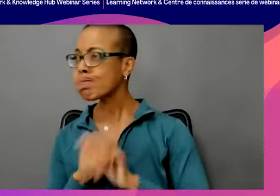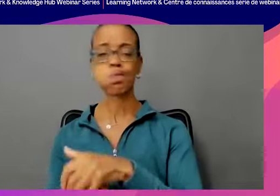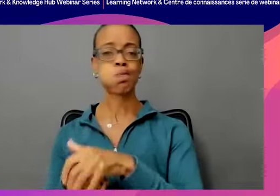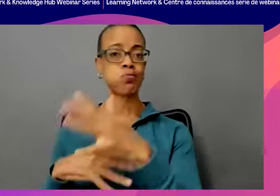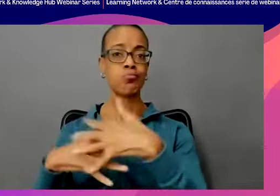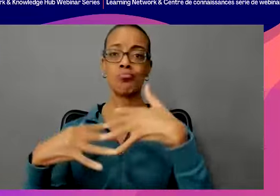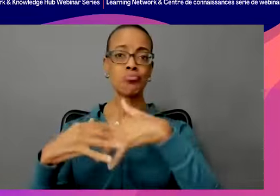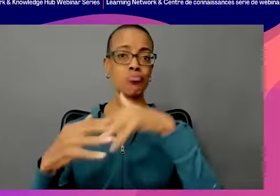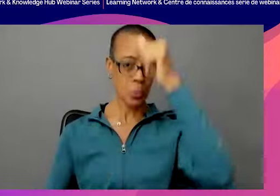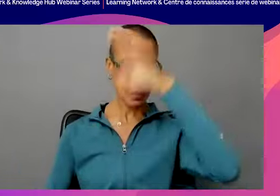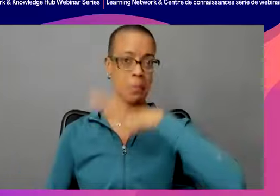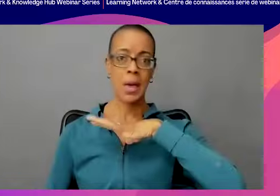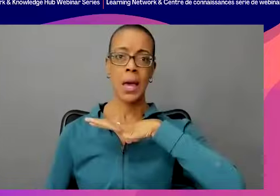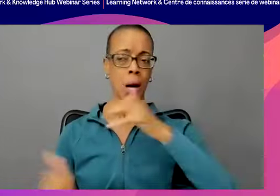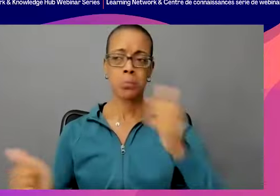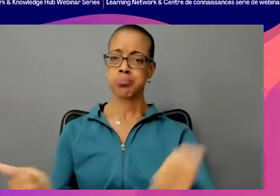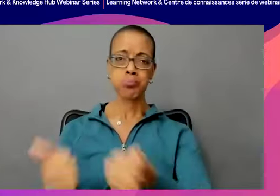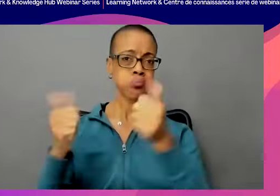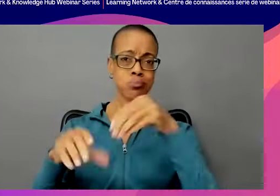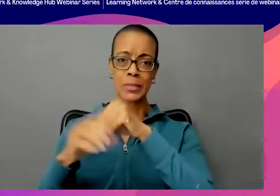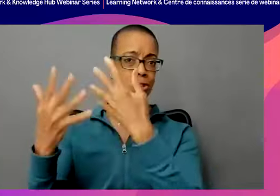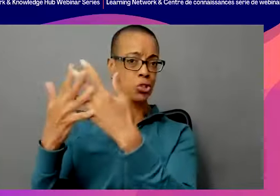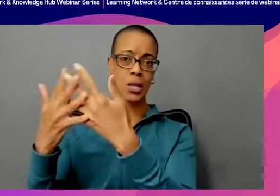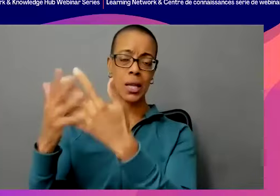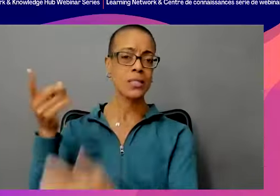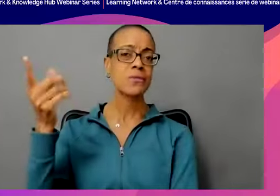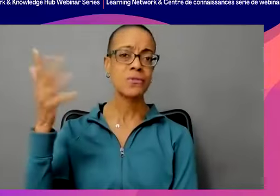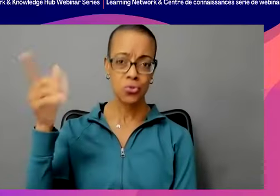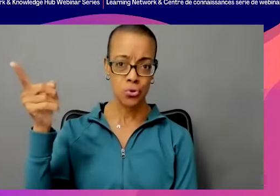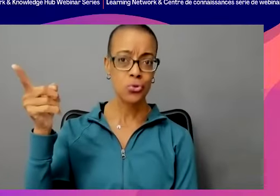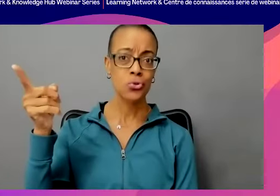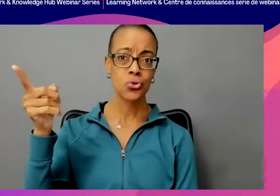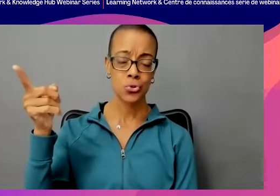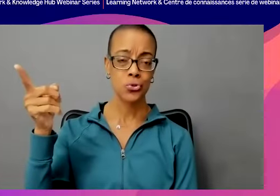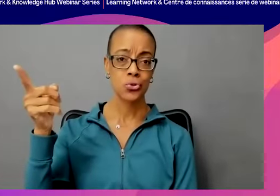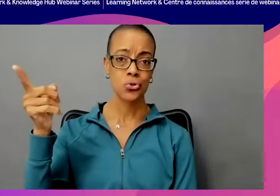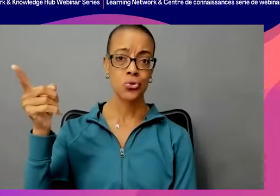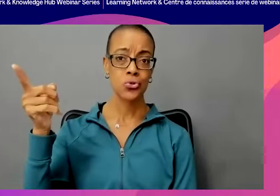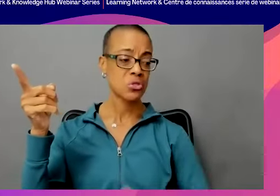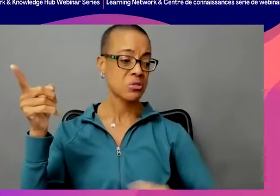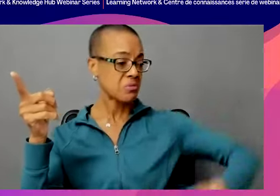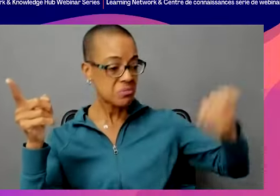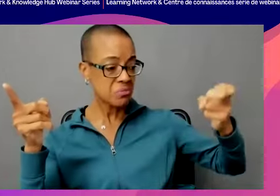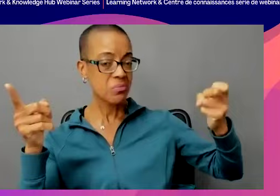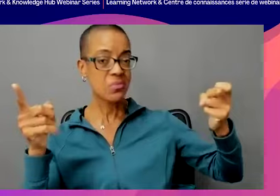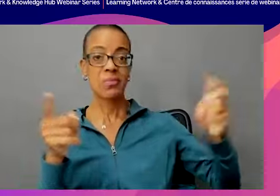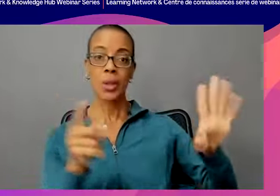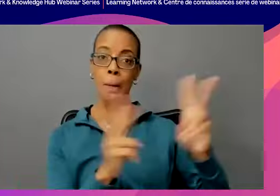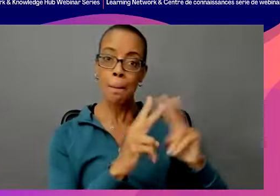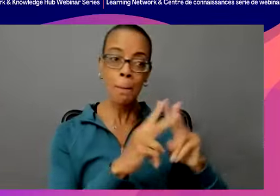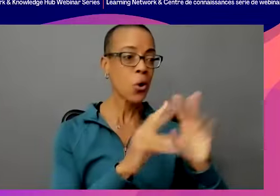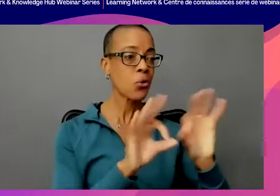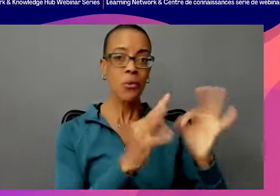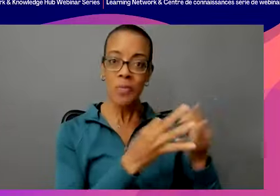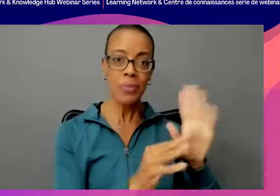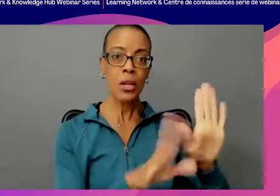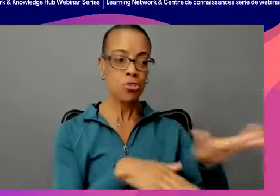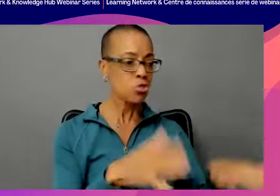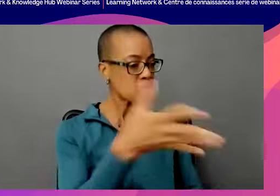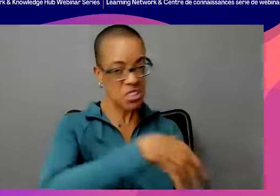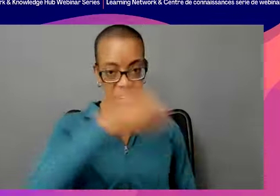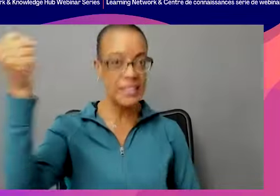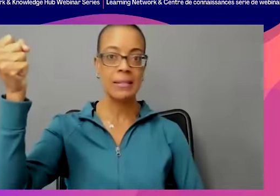or overrepresented as well in the jail systems. They're being taken away from their partners, their children, their families, and they're